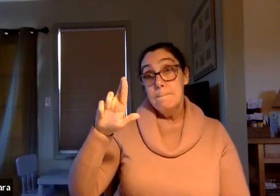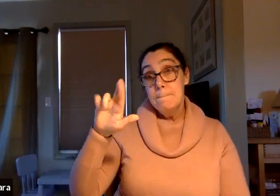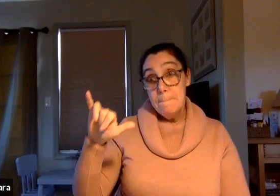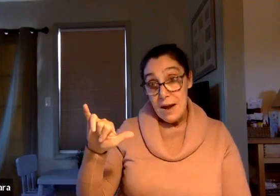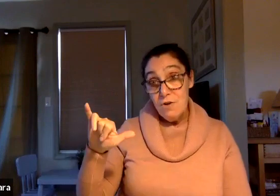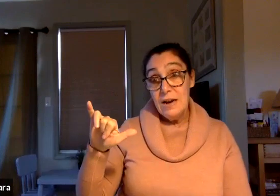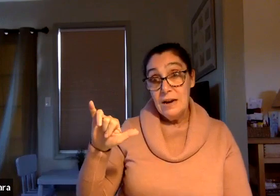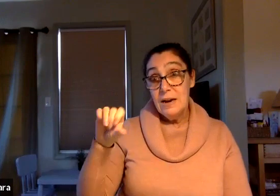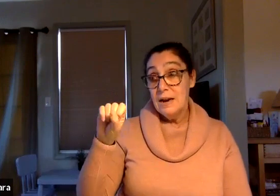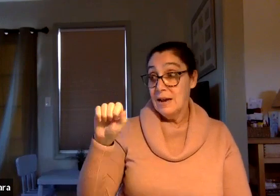Mary,